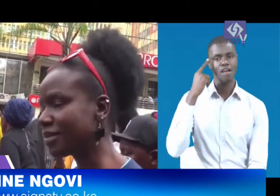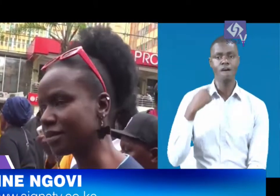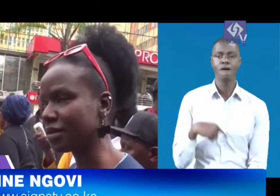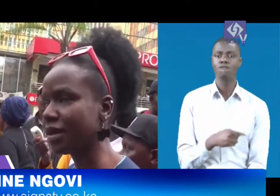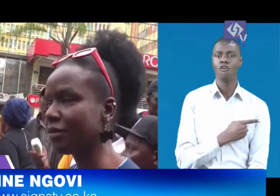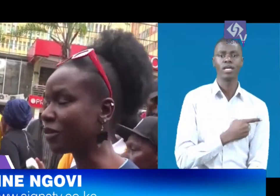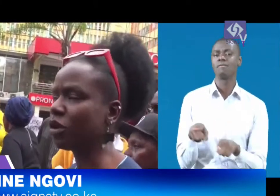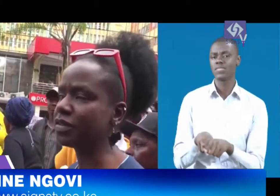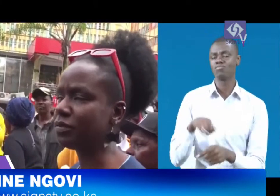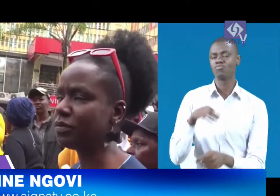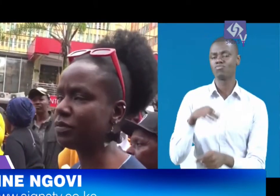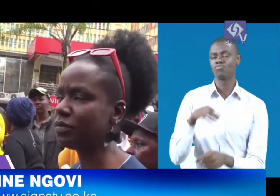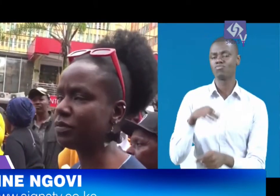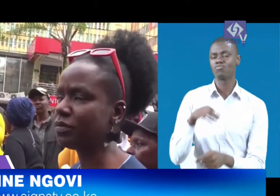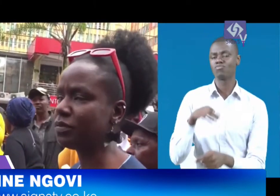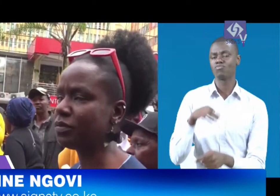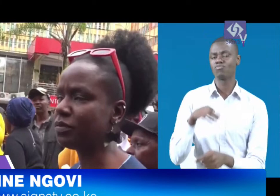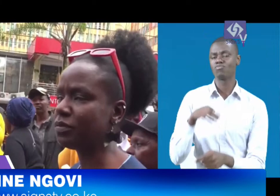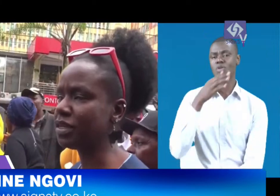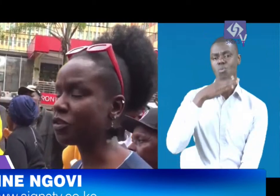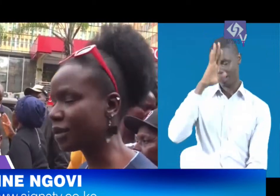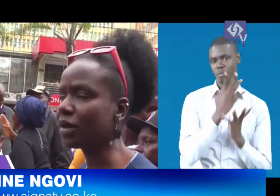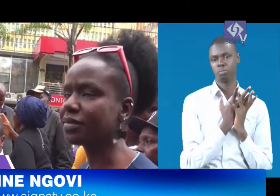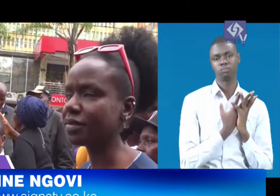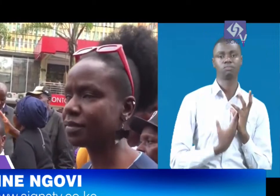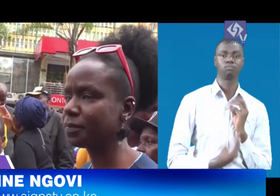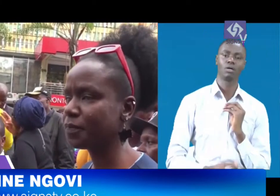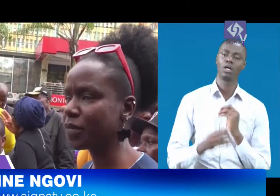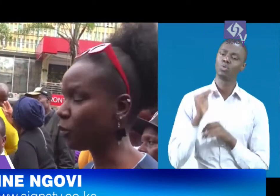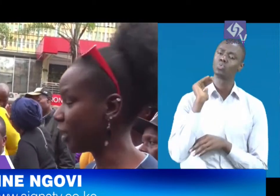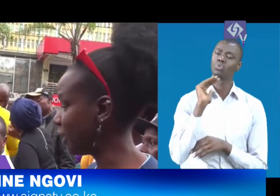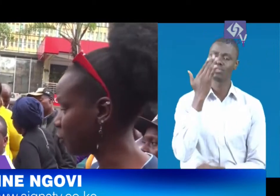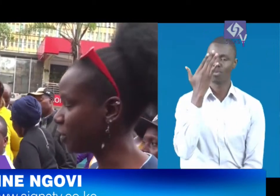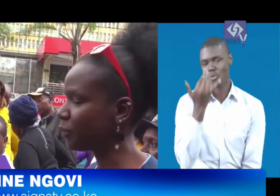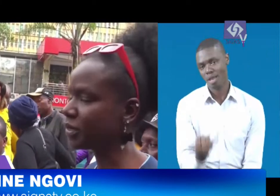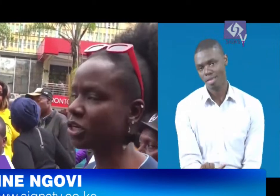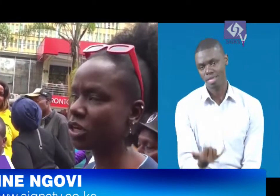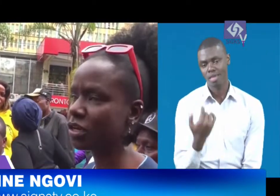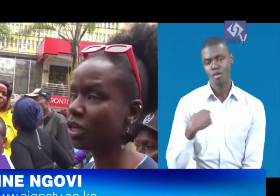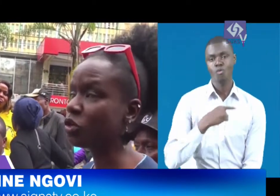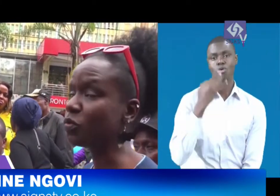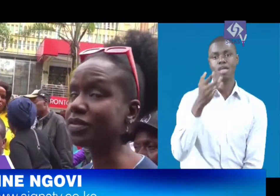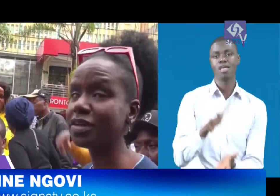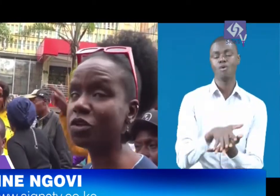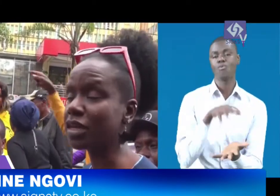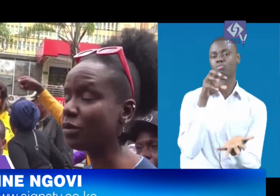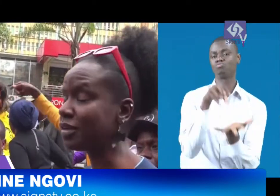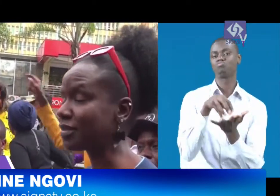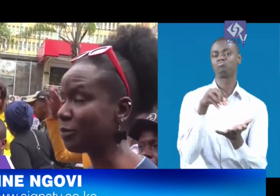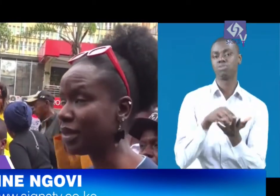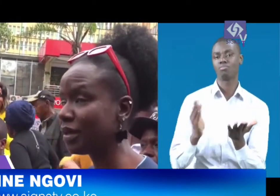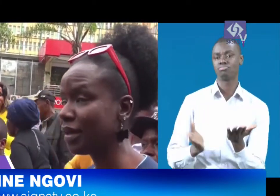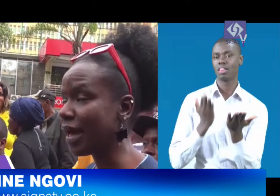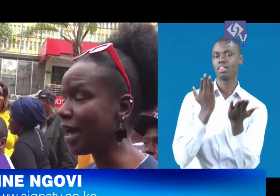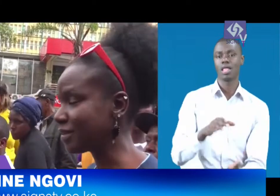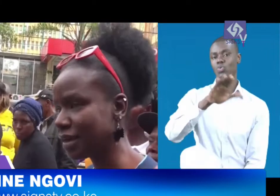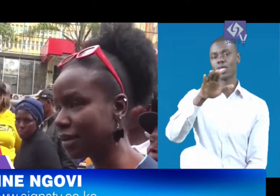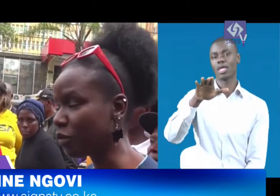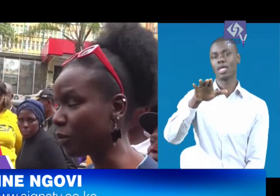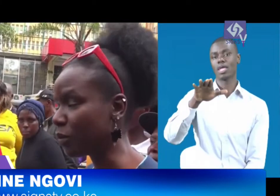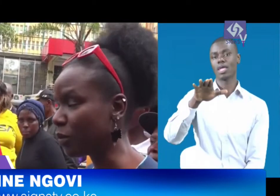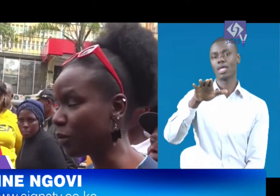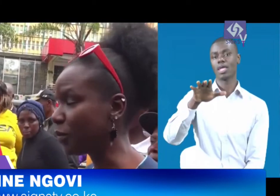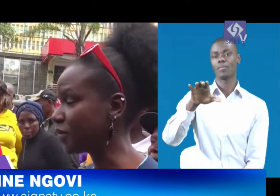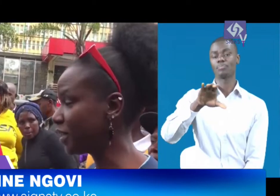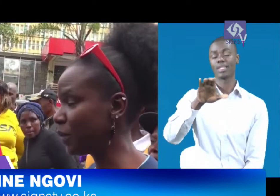we are being still frustrated and thrown out of the CBD. So we are asking, why is it? And we're here with the petition to present to the County Assembly, and